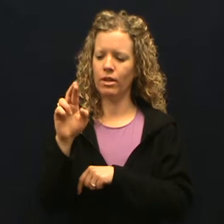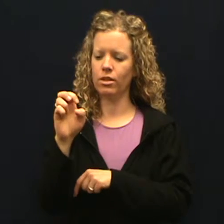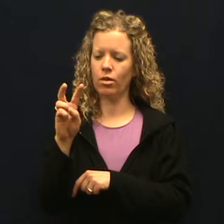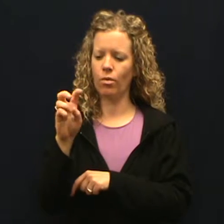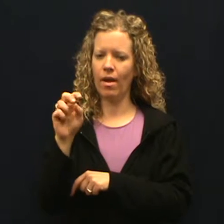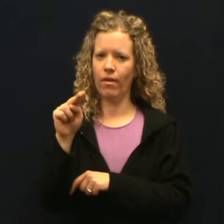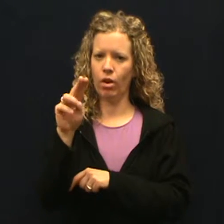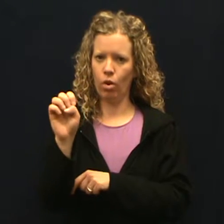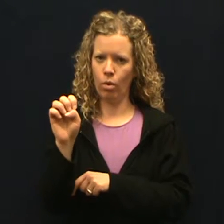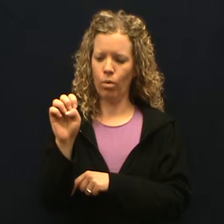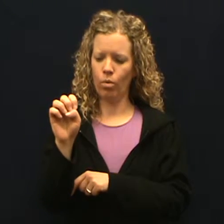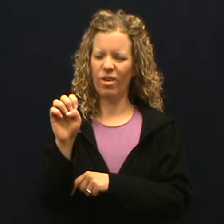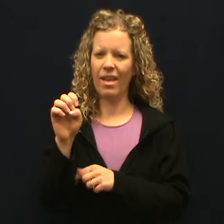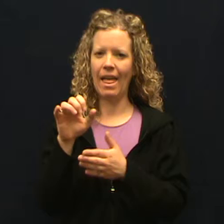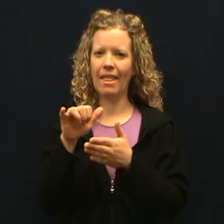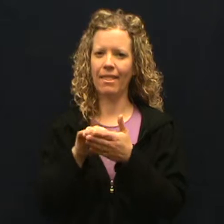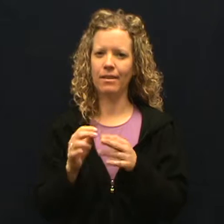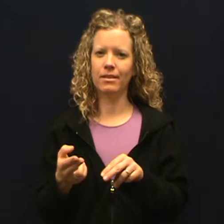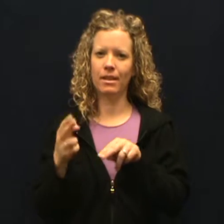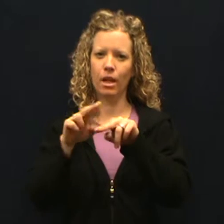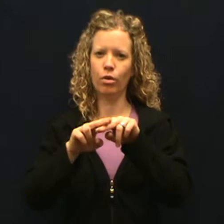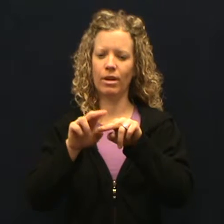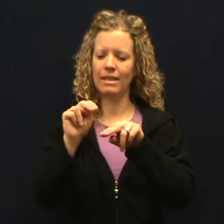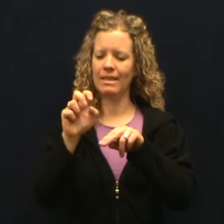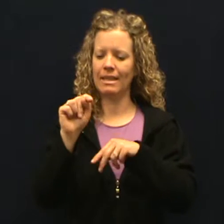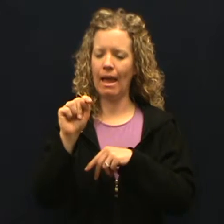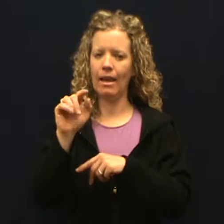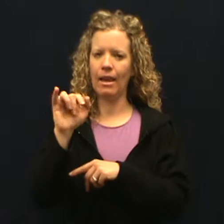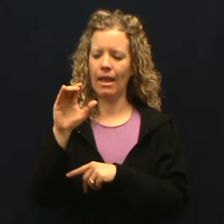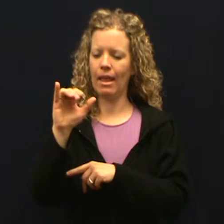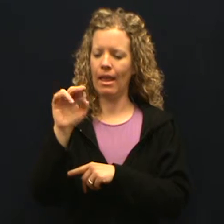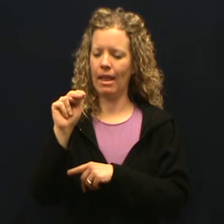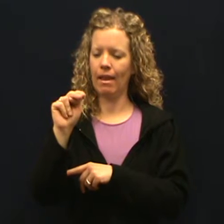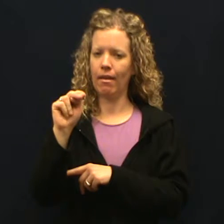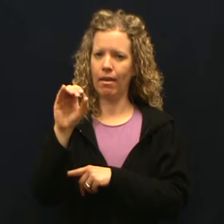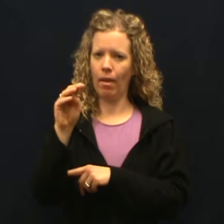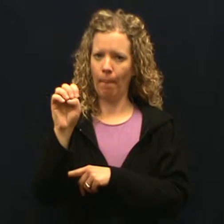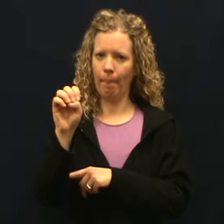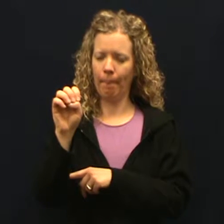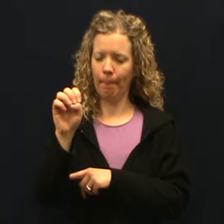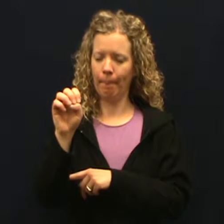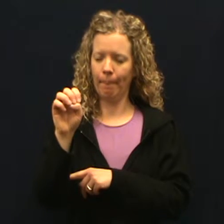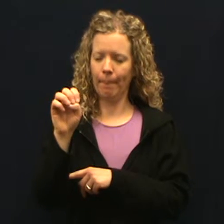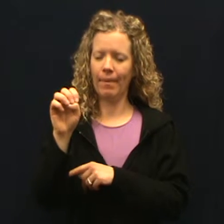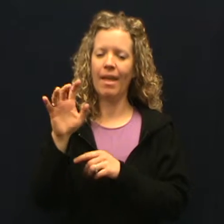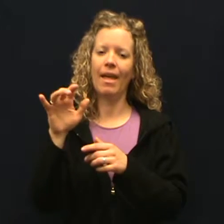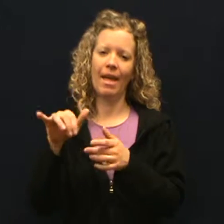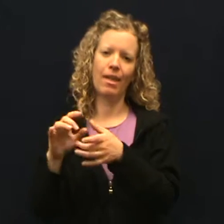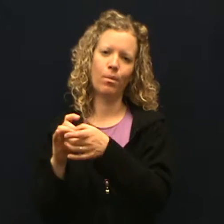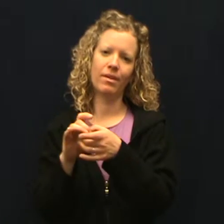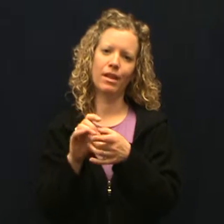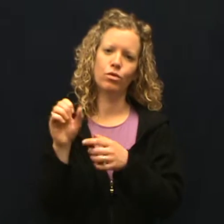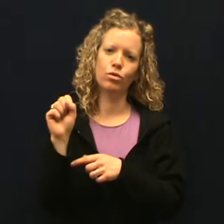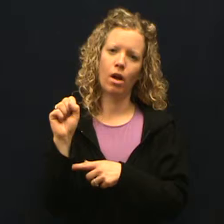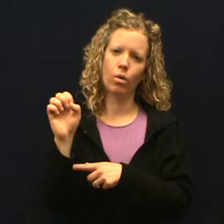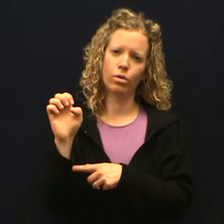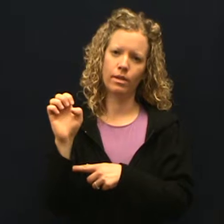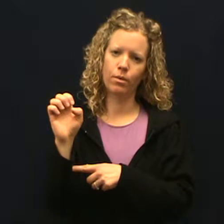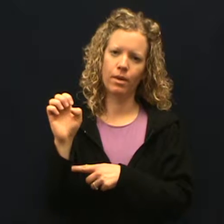up as an increase in our net income somehow, which is then, of course, relates to stockholders' equity, which will